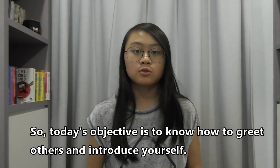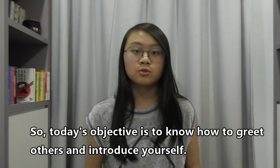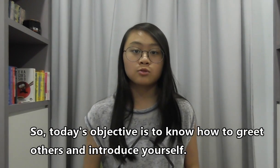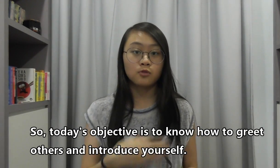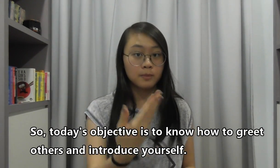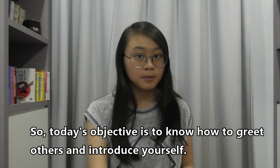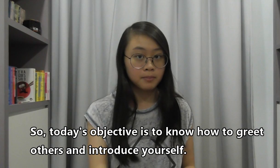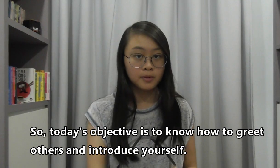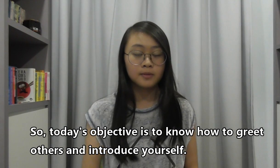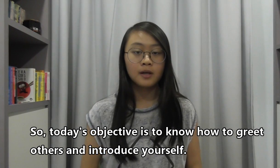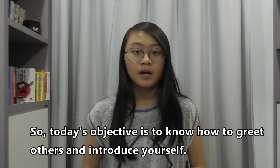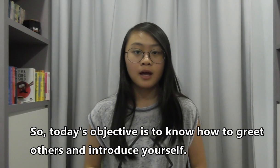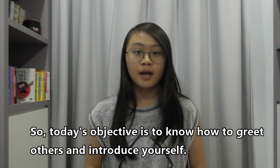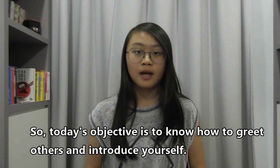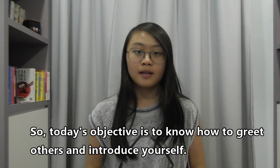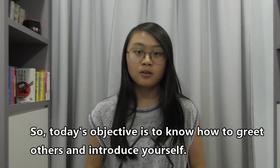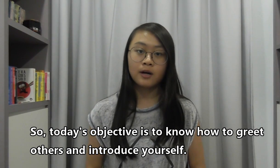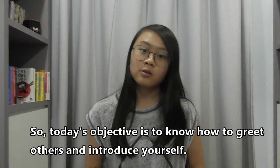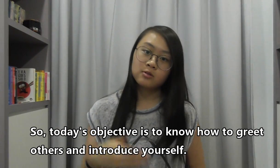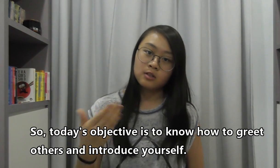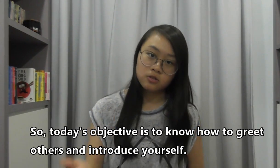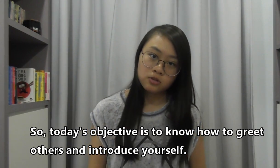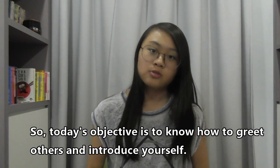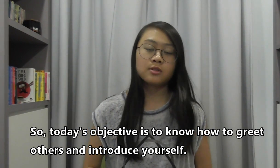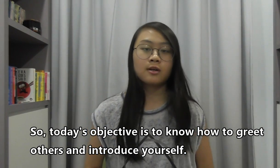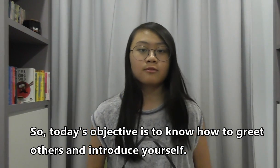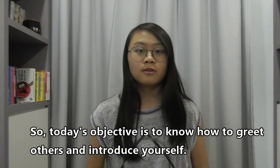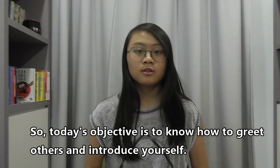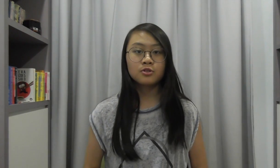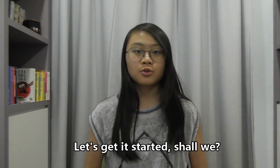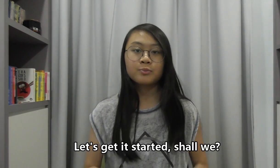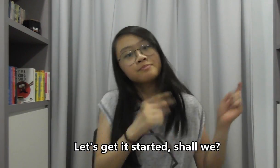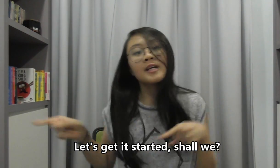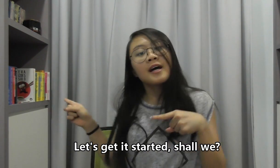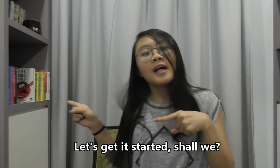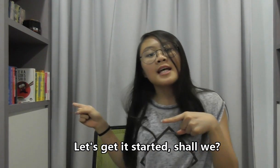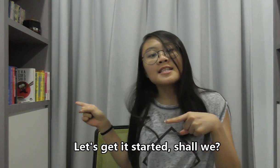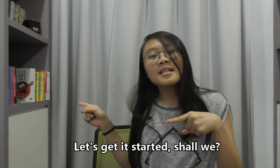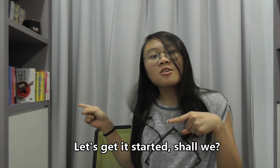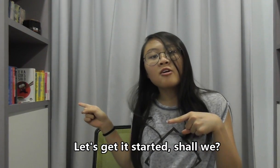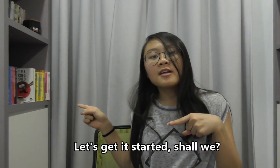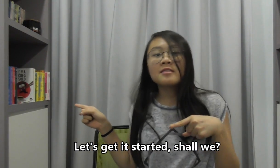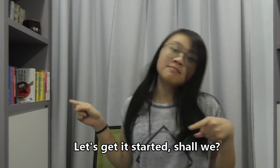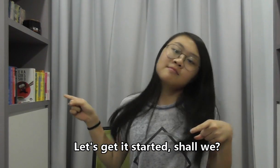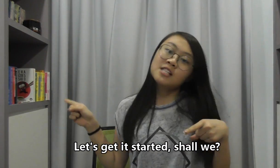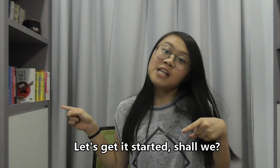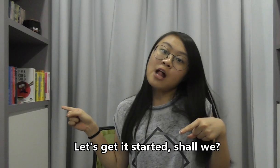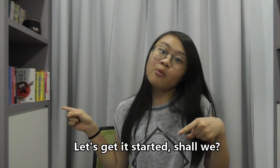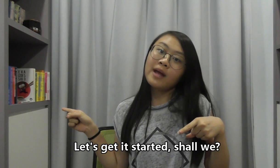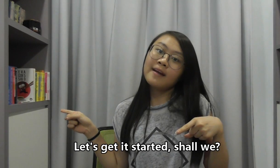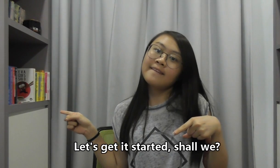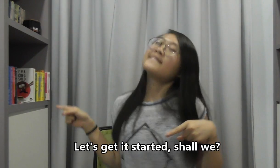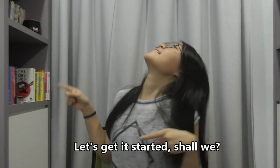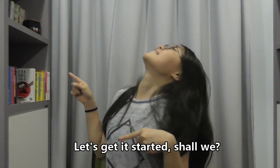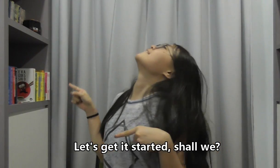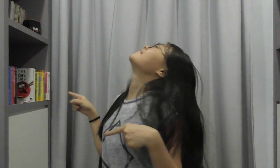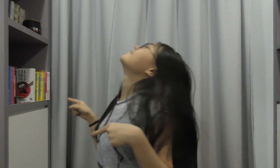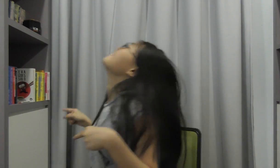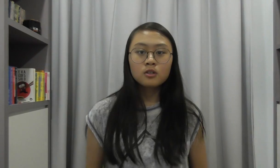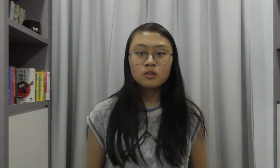to greet people and know how to introduce yourself. So let's get started, shall we?